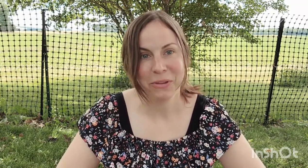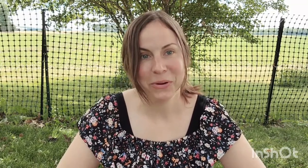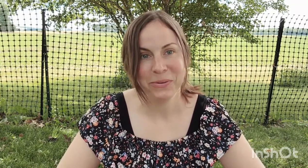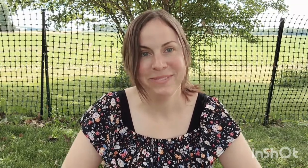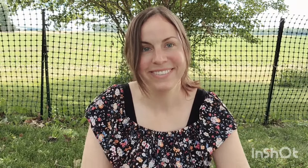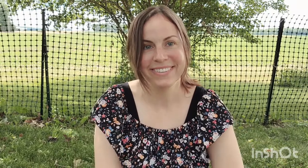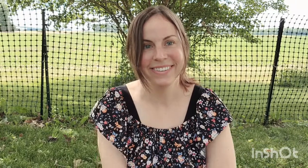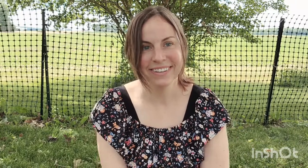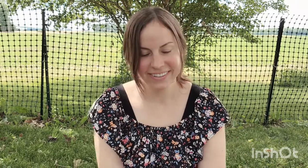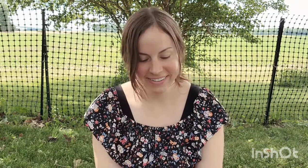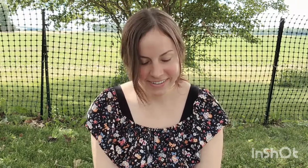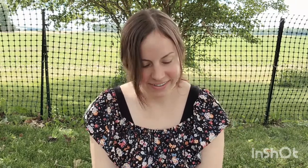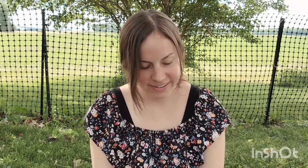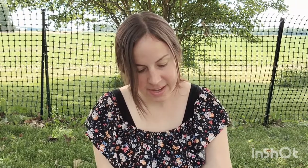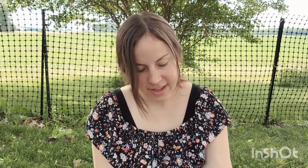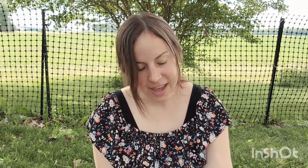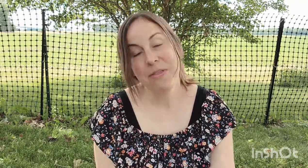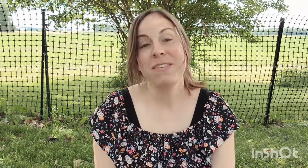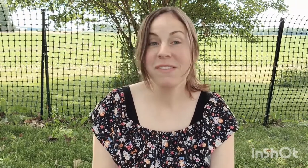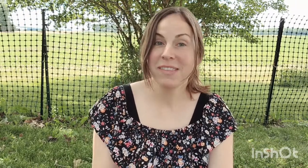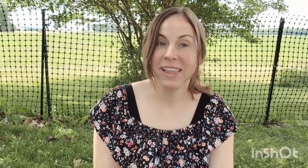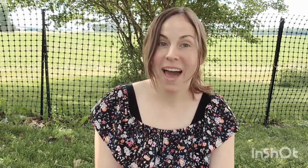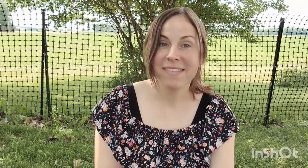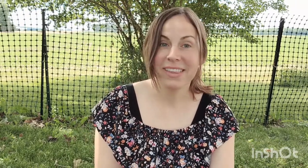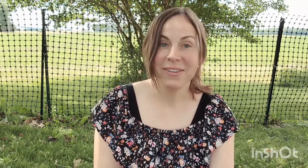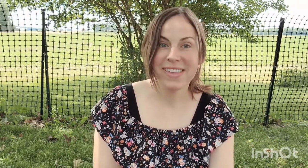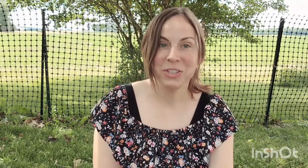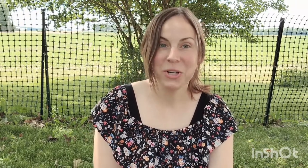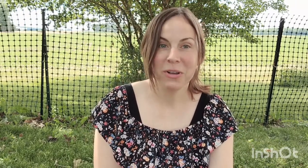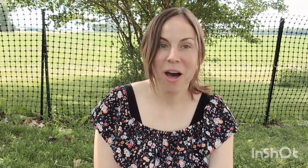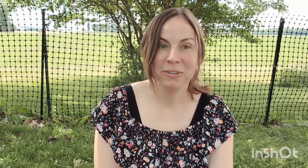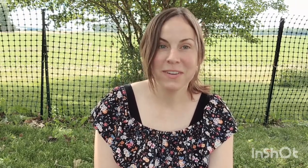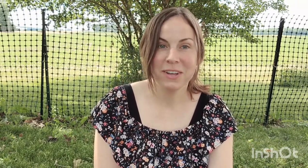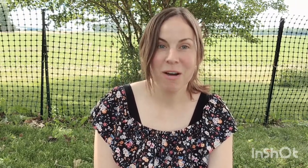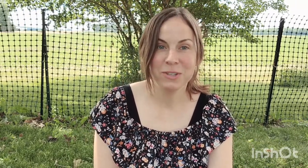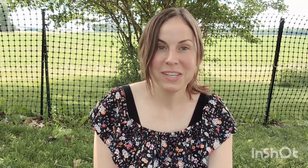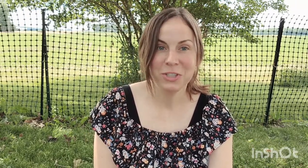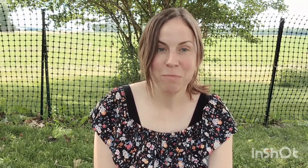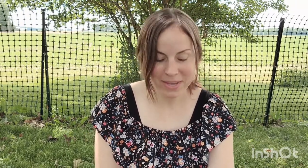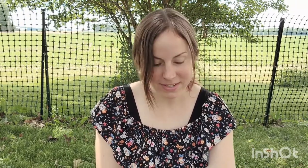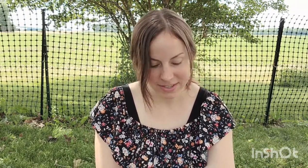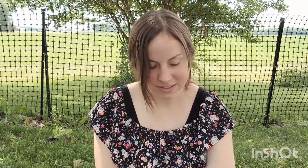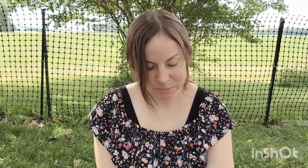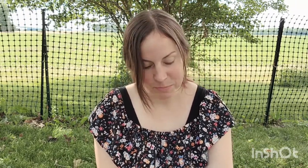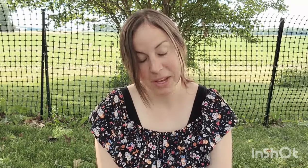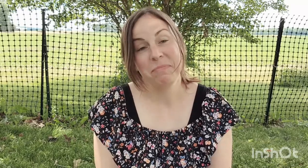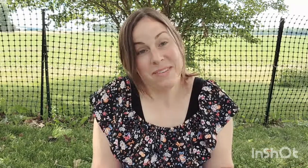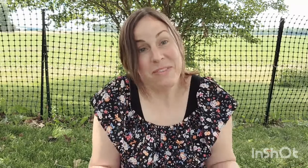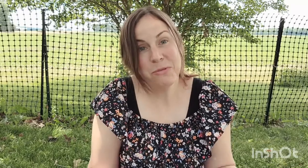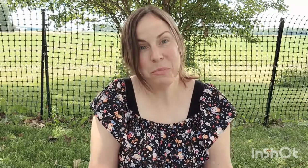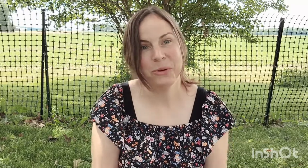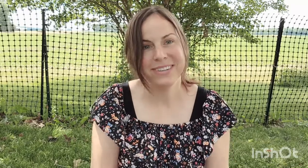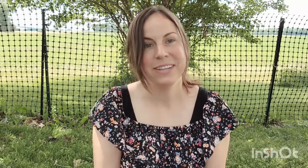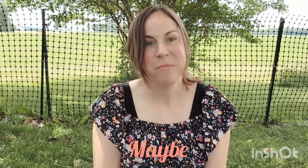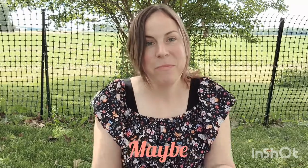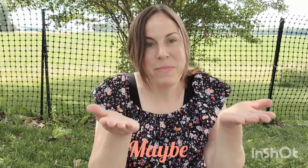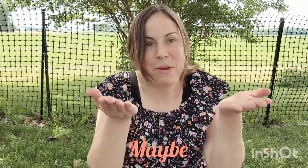own. And this is the last little section I'll cover in the conversation basics, but these are important. Maybe.